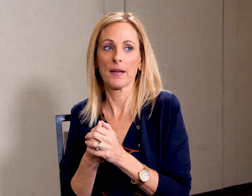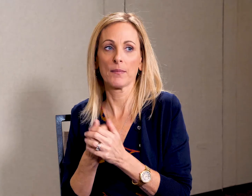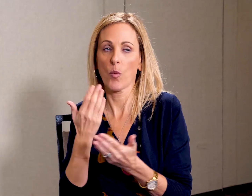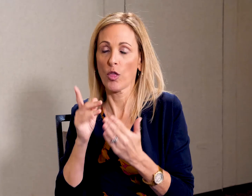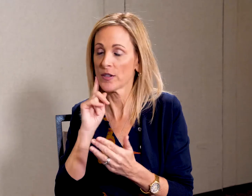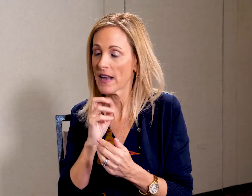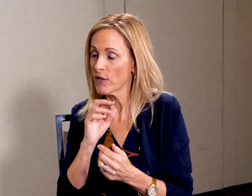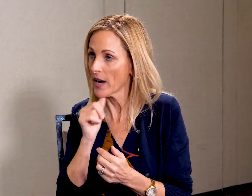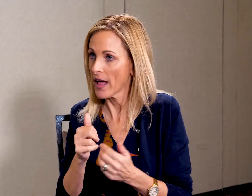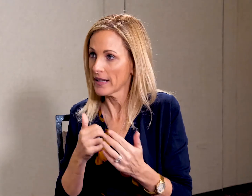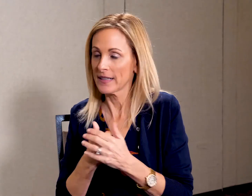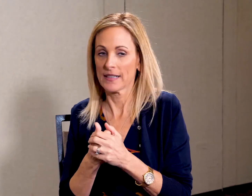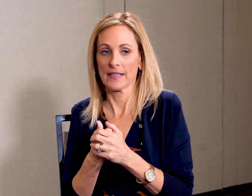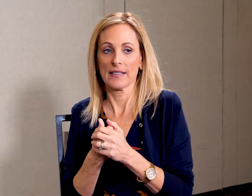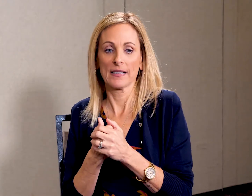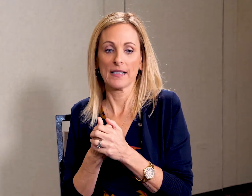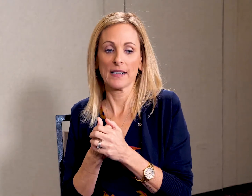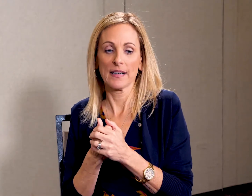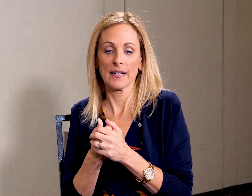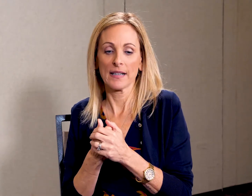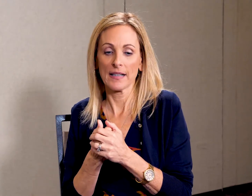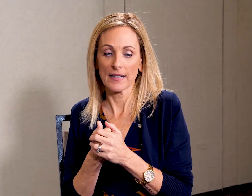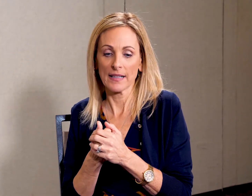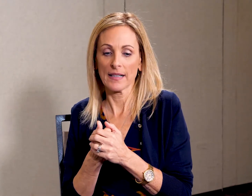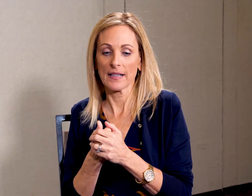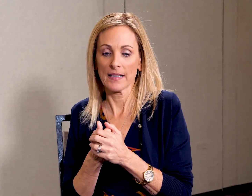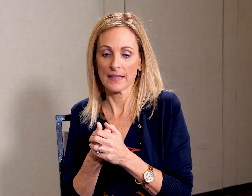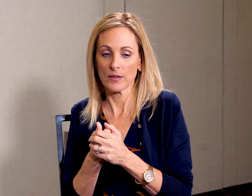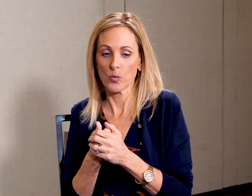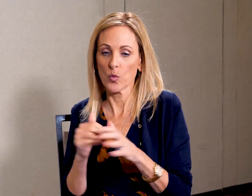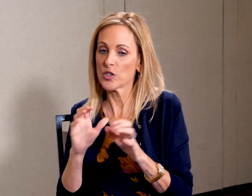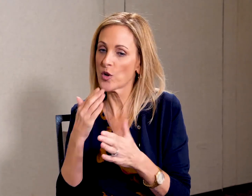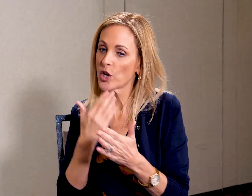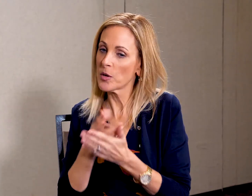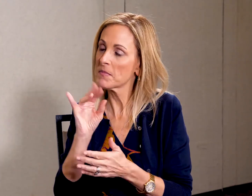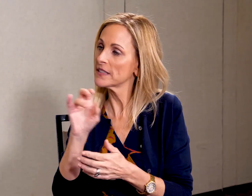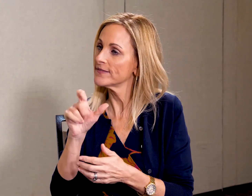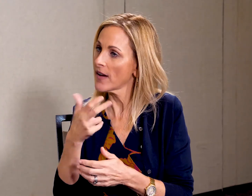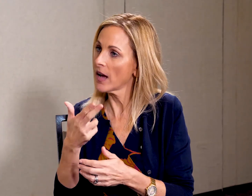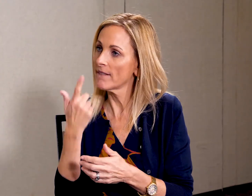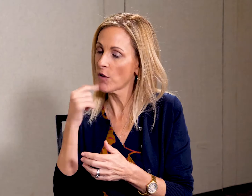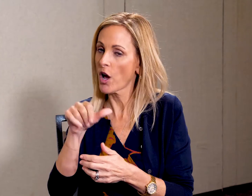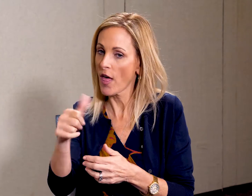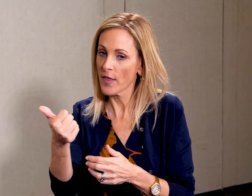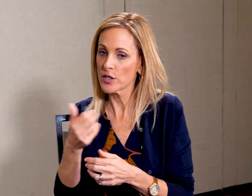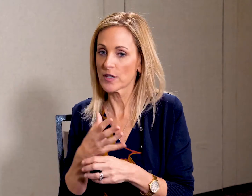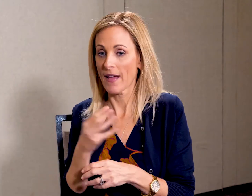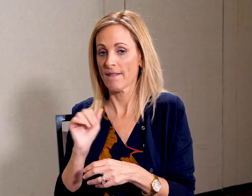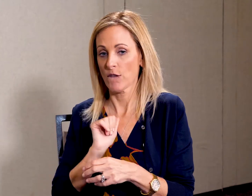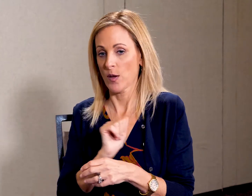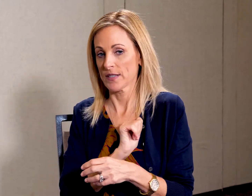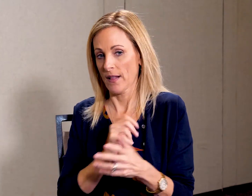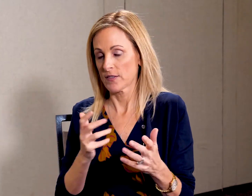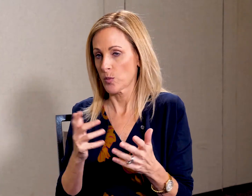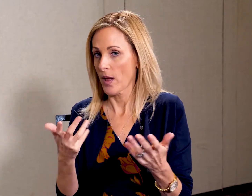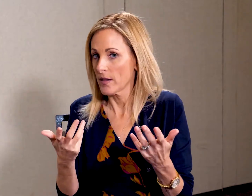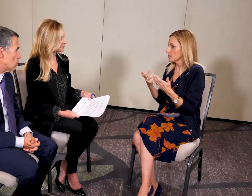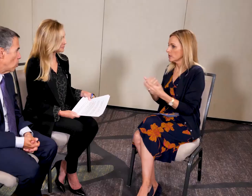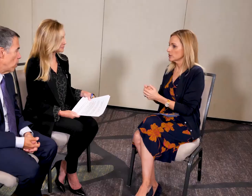who are not as privileged as we are. And we perform mitzvahs. That's who we